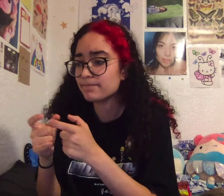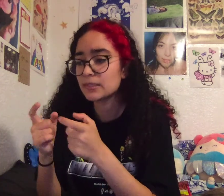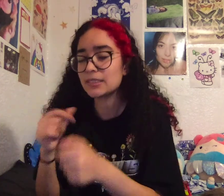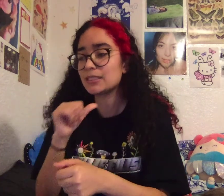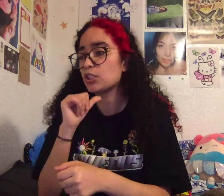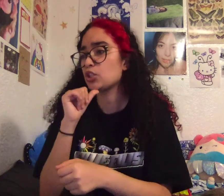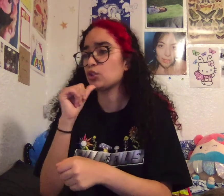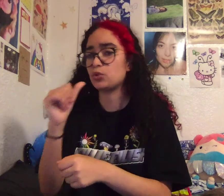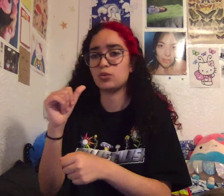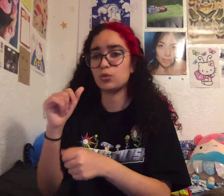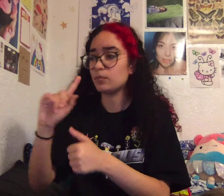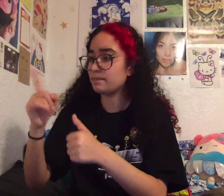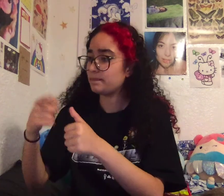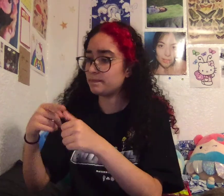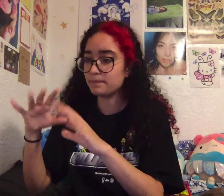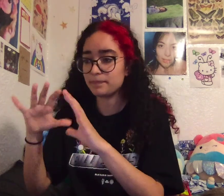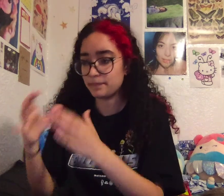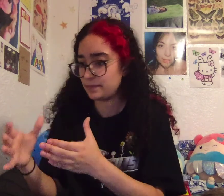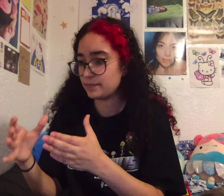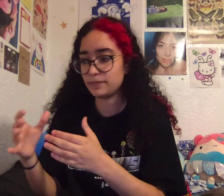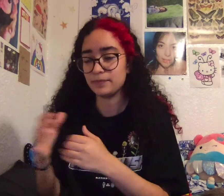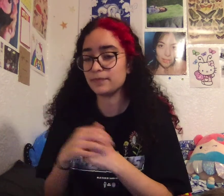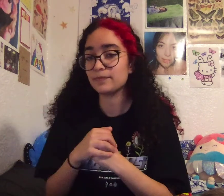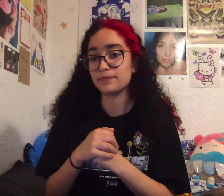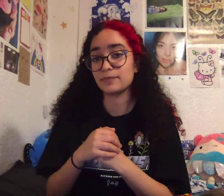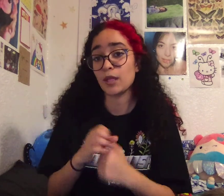considered primary planets. Sorry, Pluto.